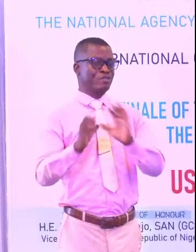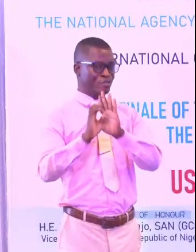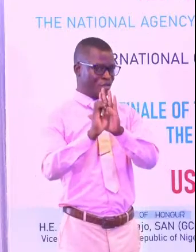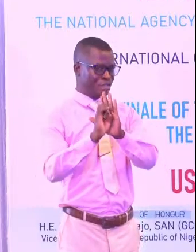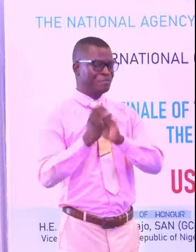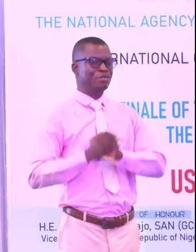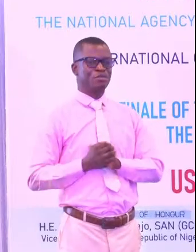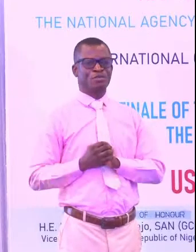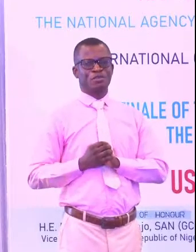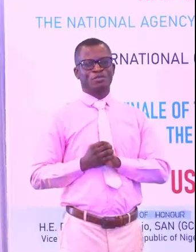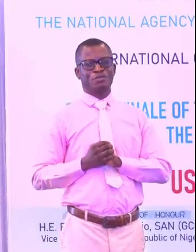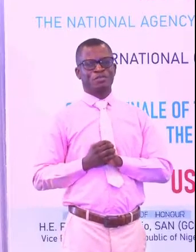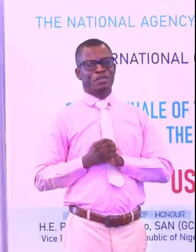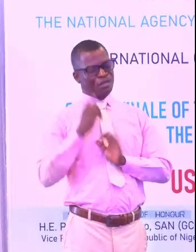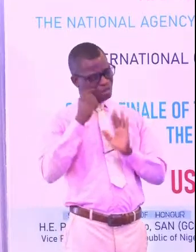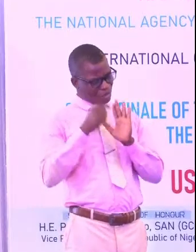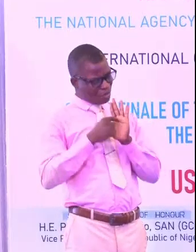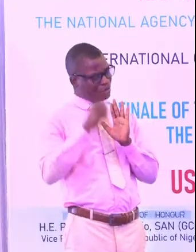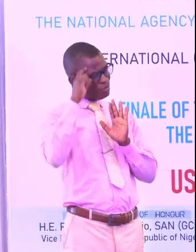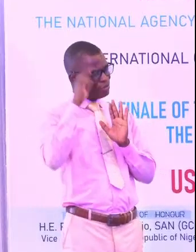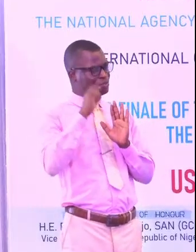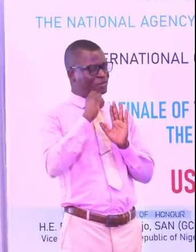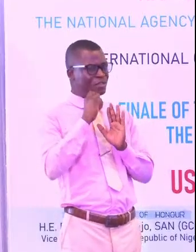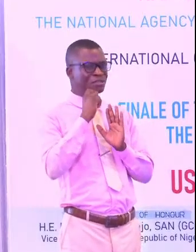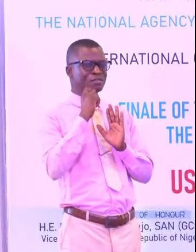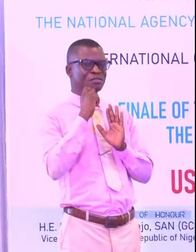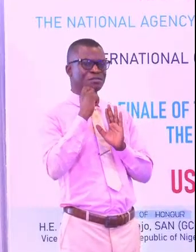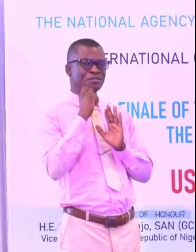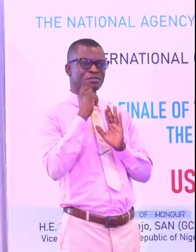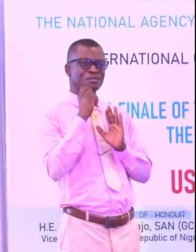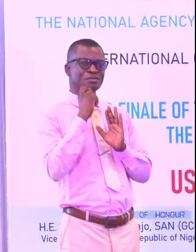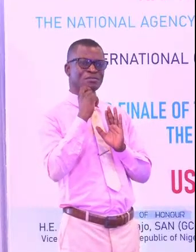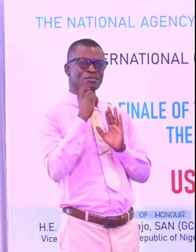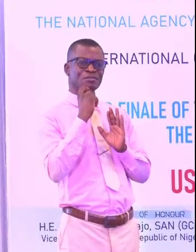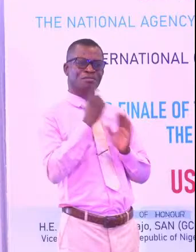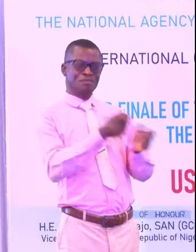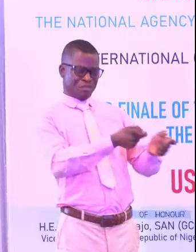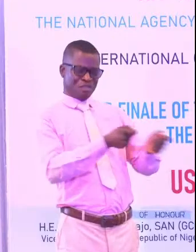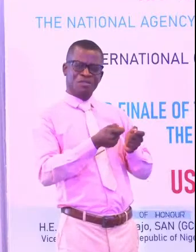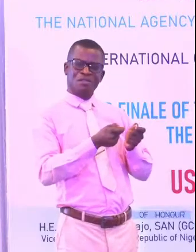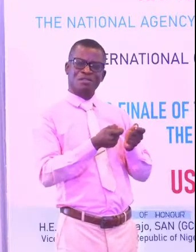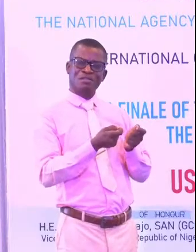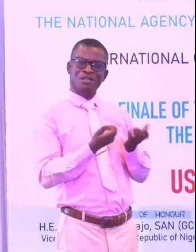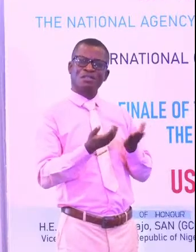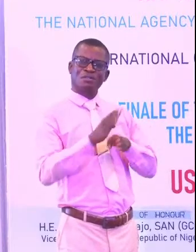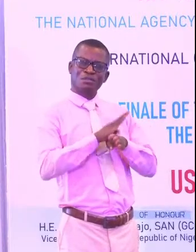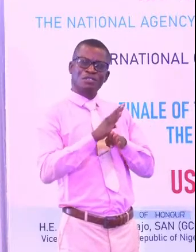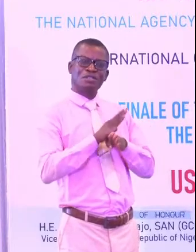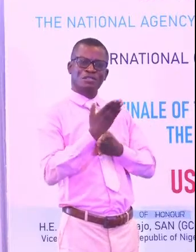look at sex trafficking as a business model. The traffickers